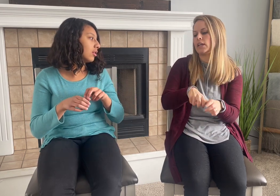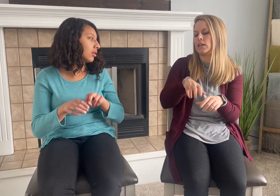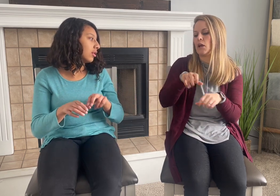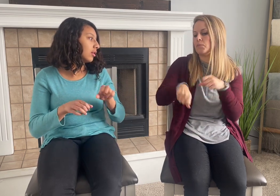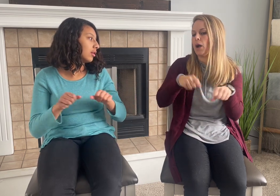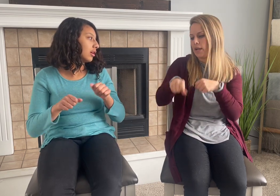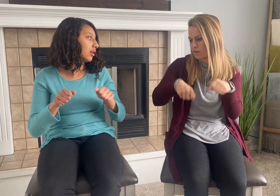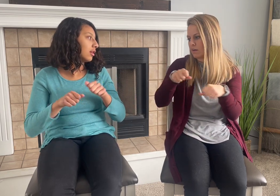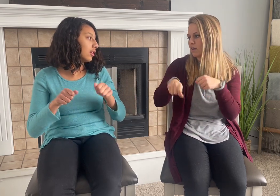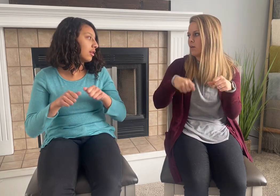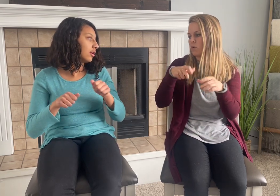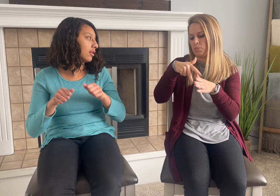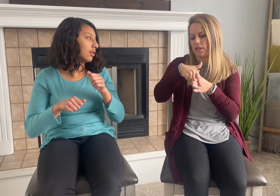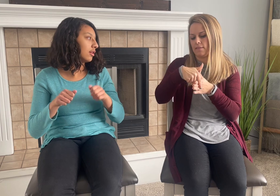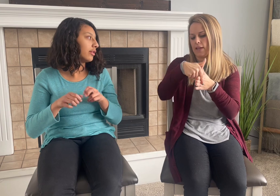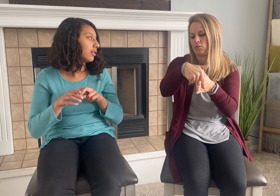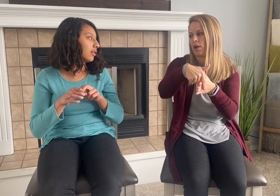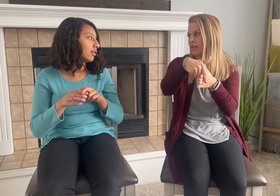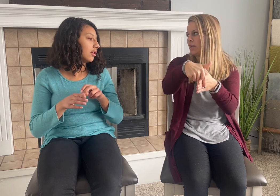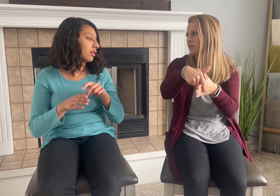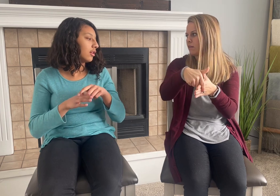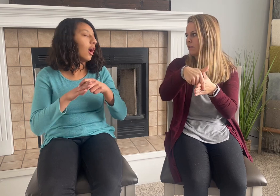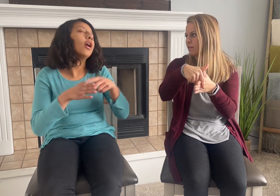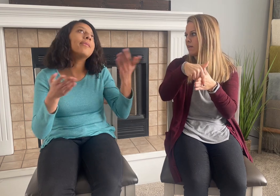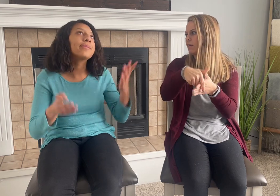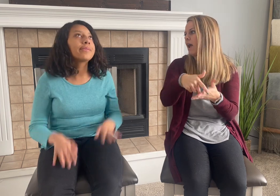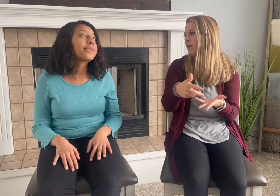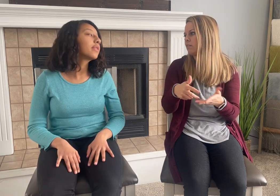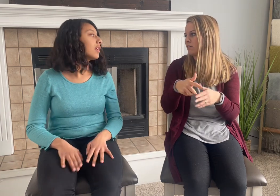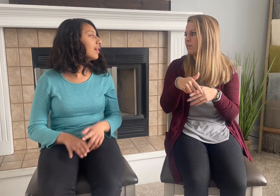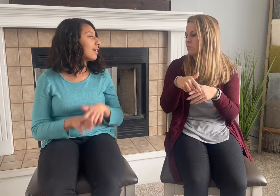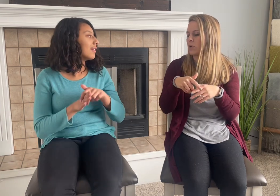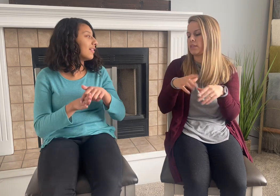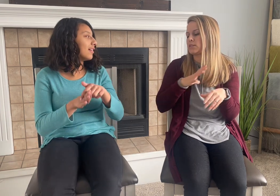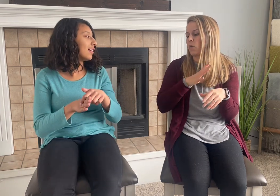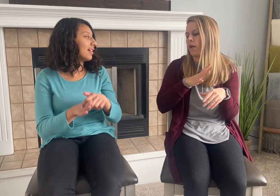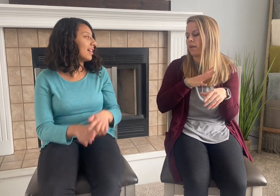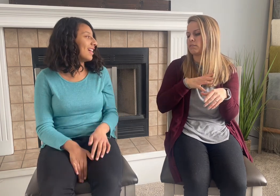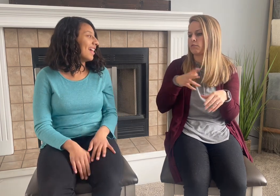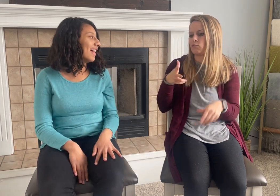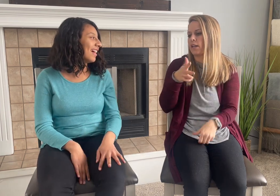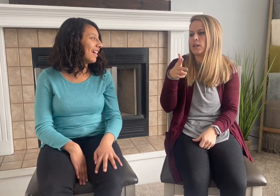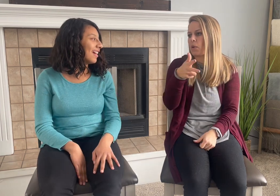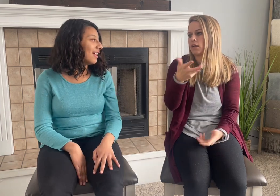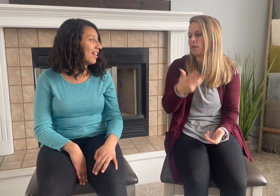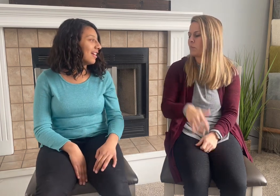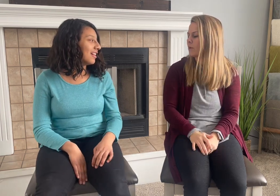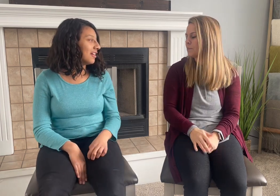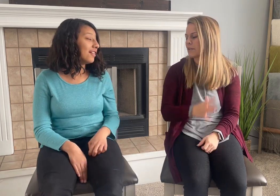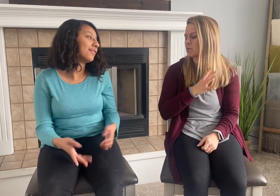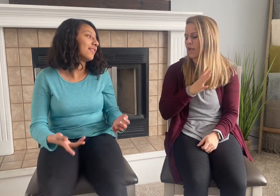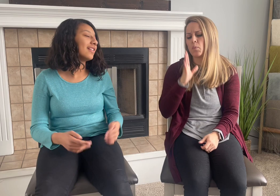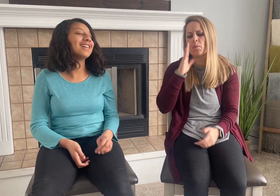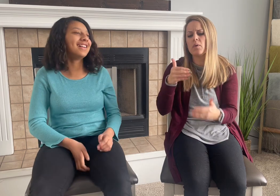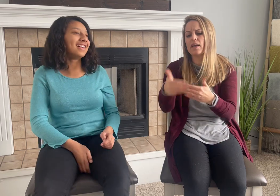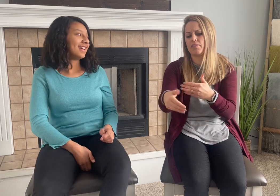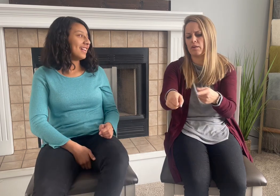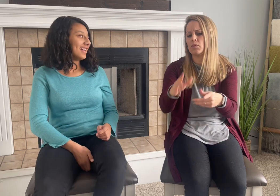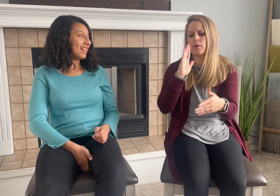Riding a bike would be like riding. Yeah. But that's okay. A bit of riding a bike. But that's okay. We'll get there. We'll